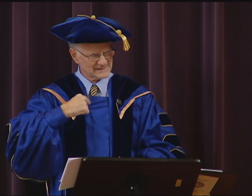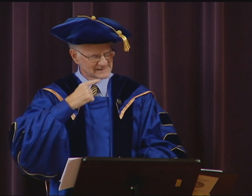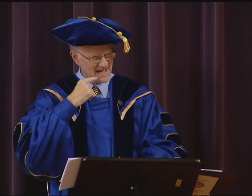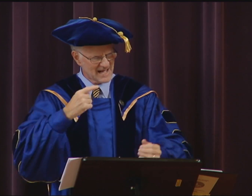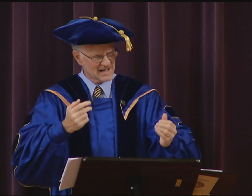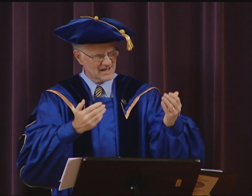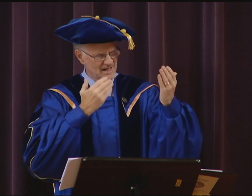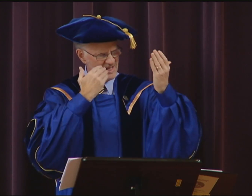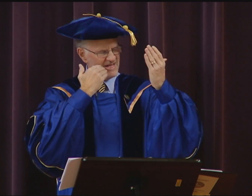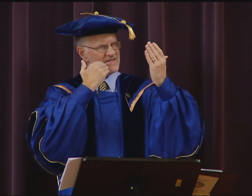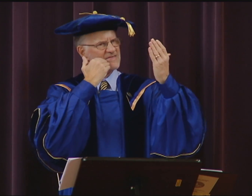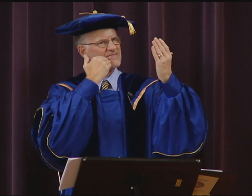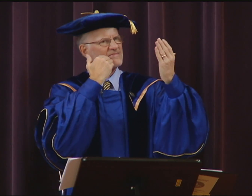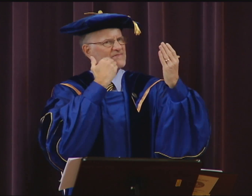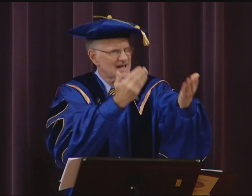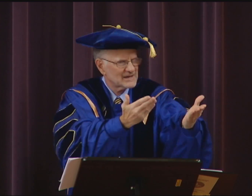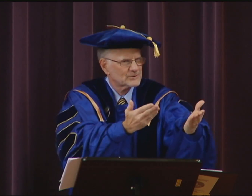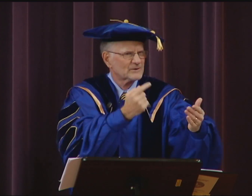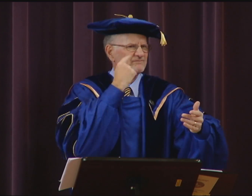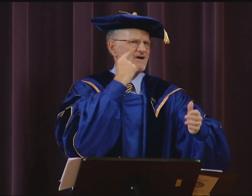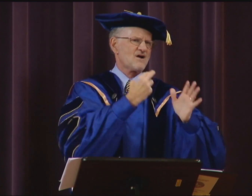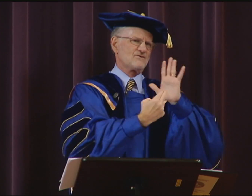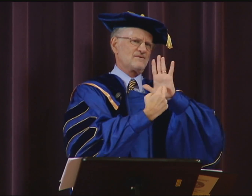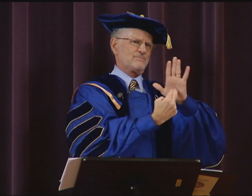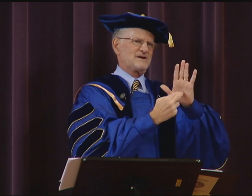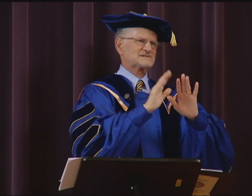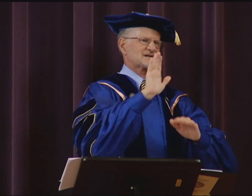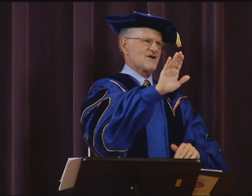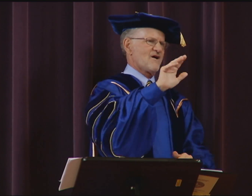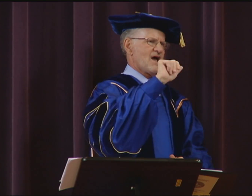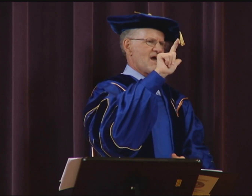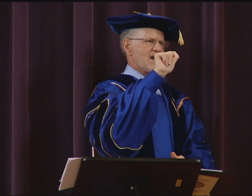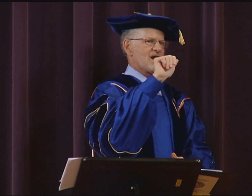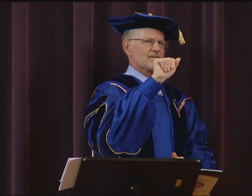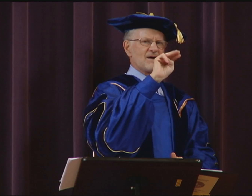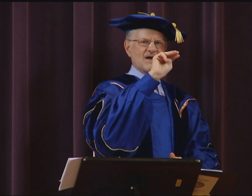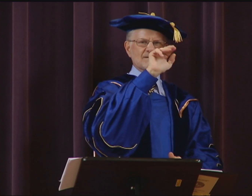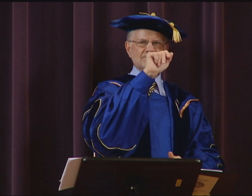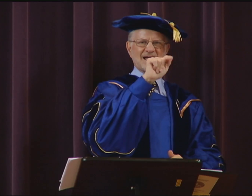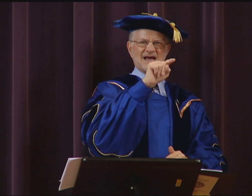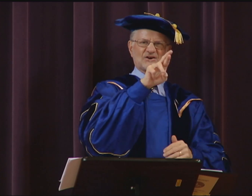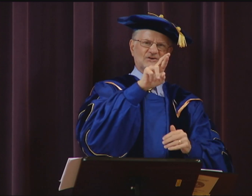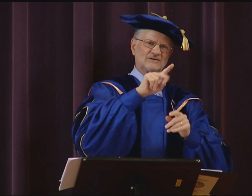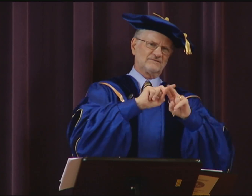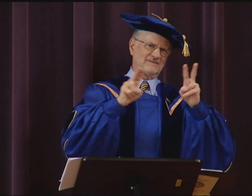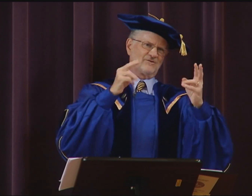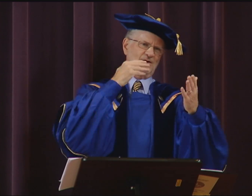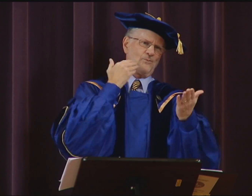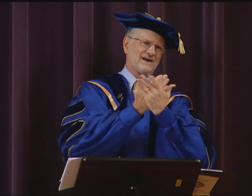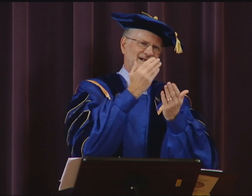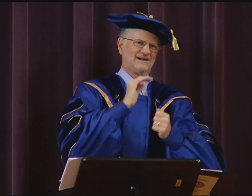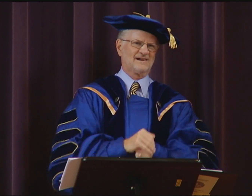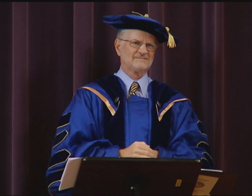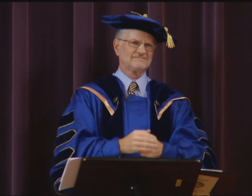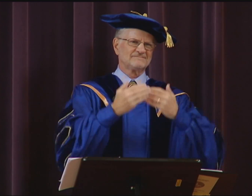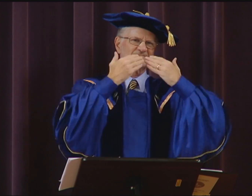Today we celebrate, and on behalf of Gallaudet University, we want to thank you for representing your alma mater so very